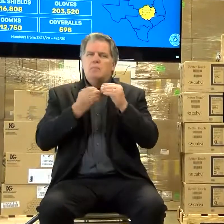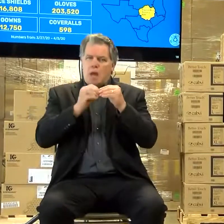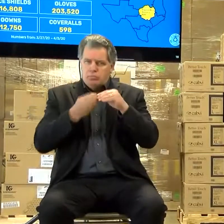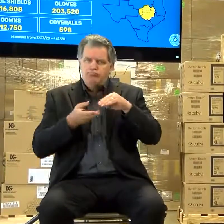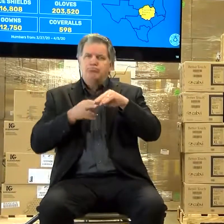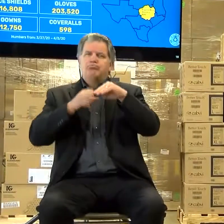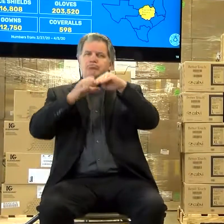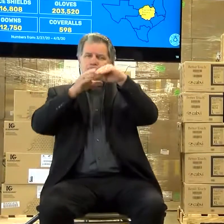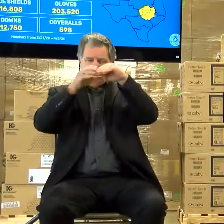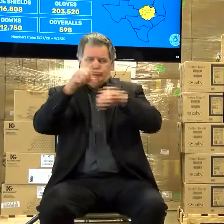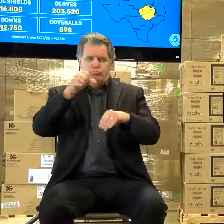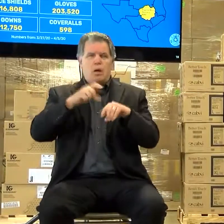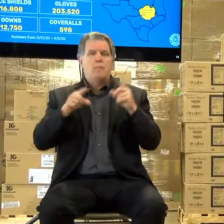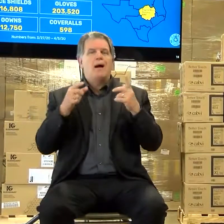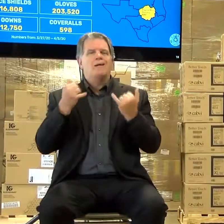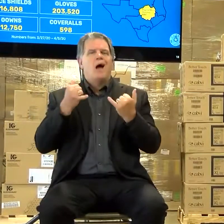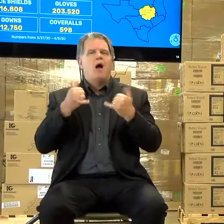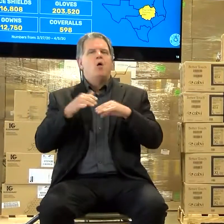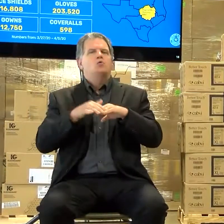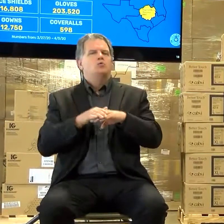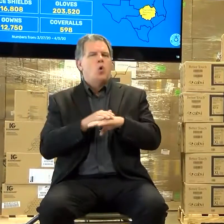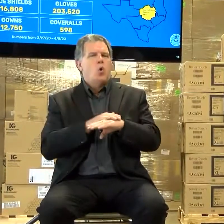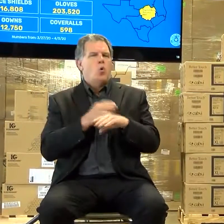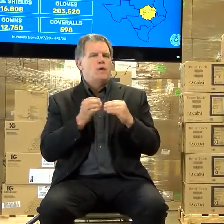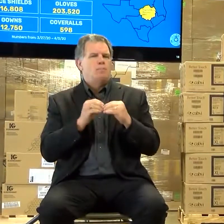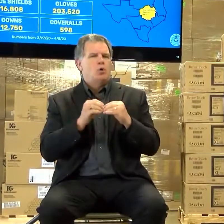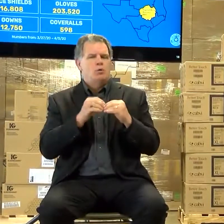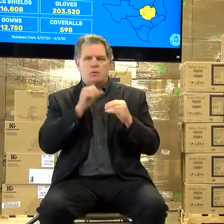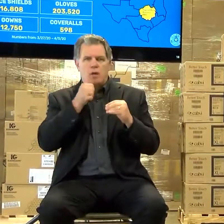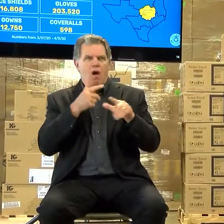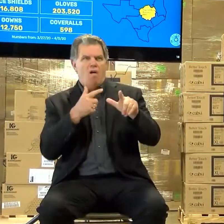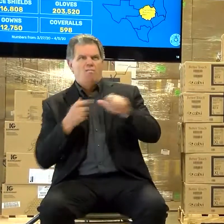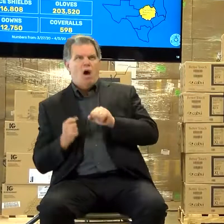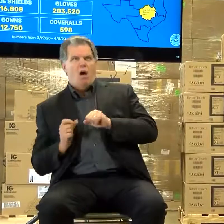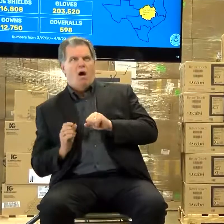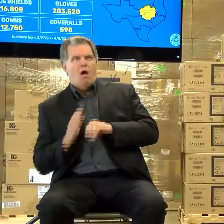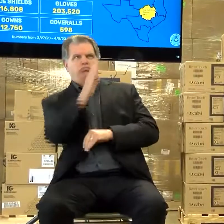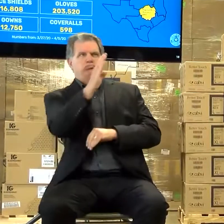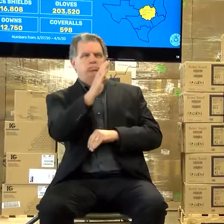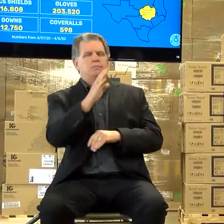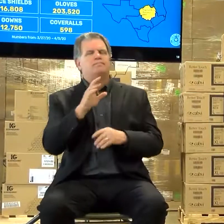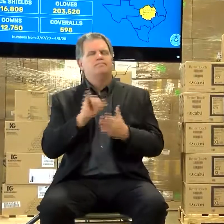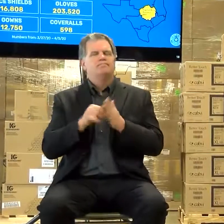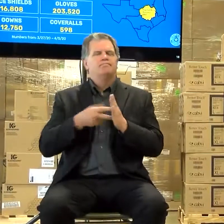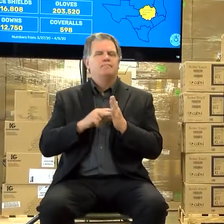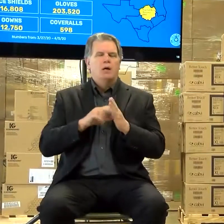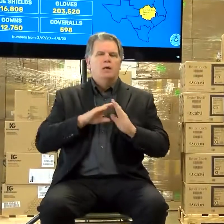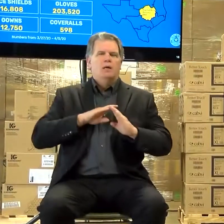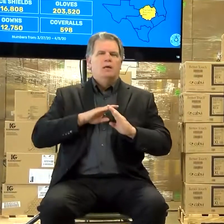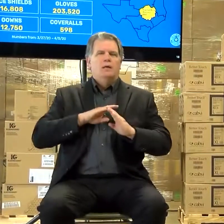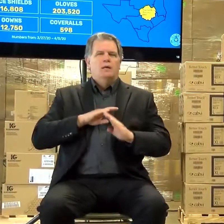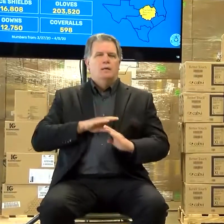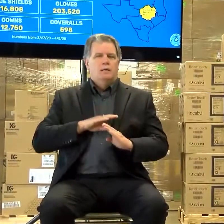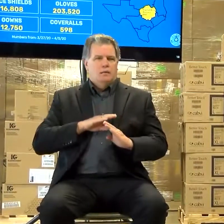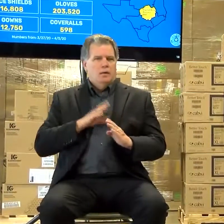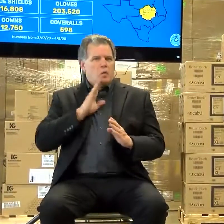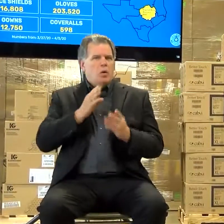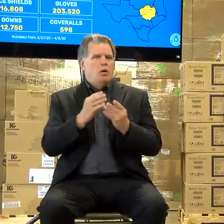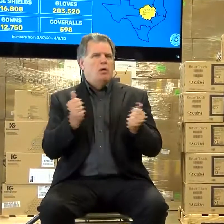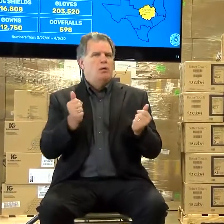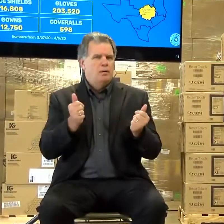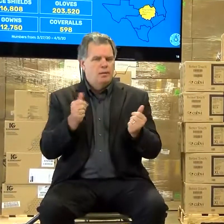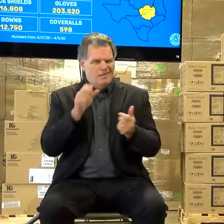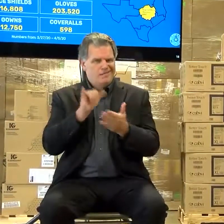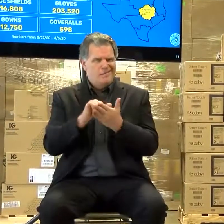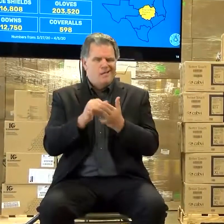time, but maybe much more slowly than we would have otherwise. That should give everyone hope. There is light at the end of the tunnel, and to me, that